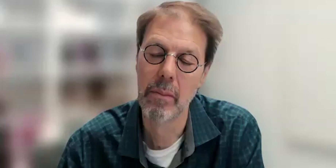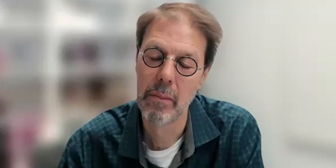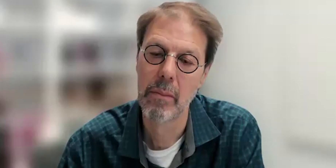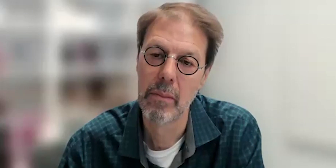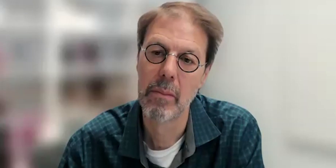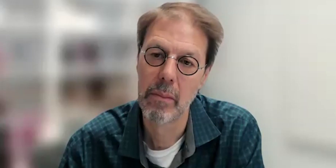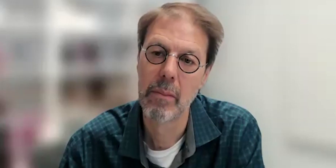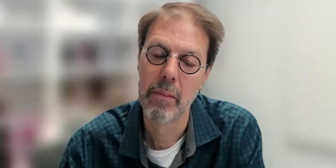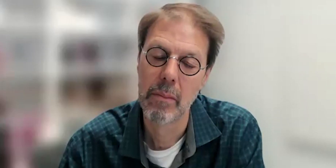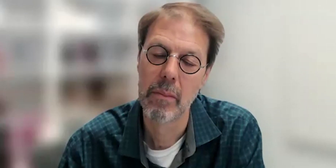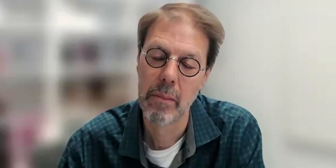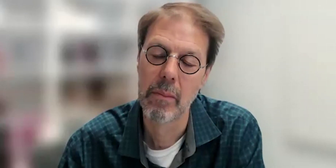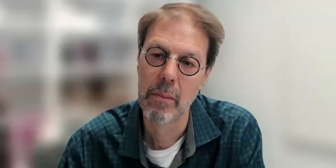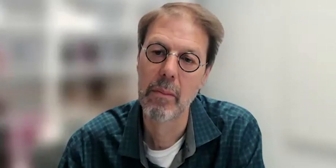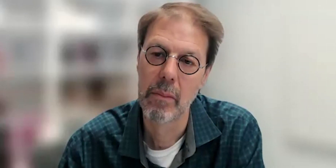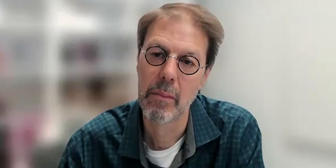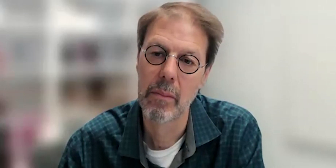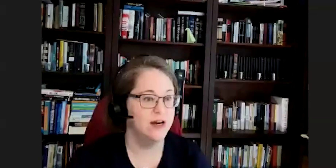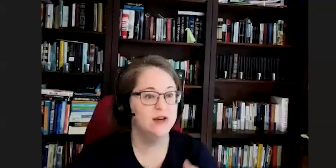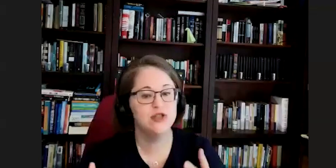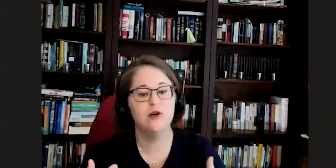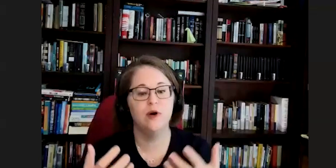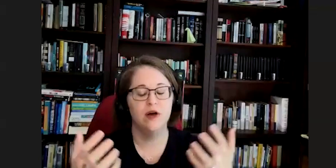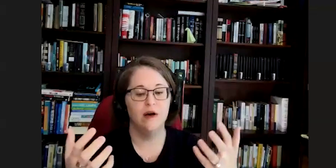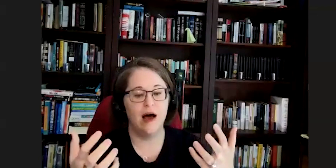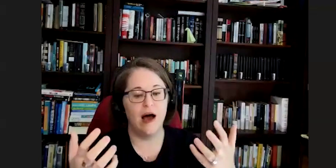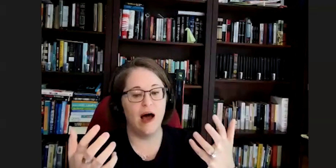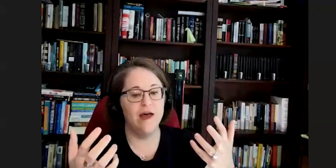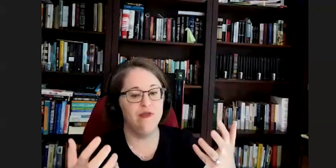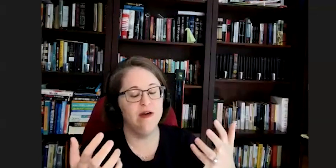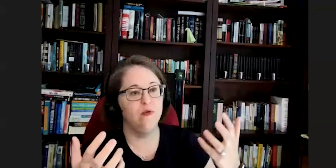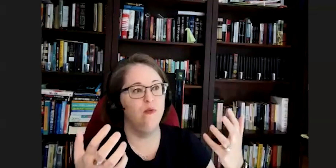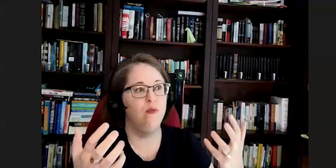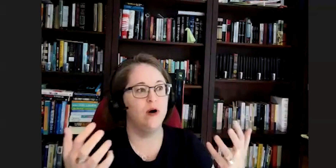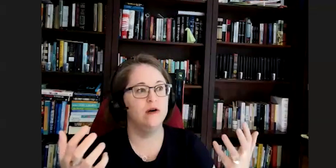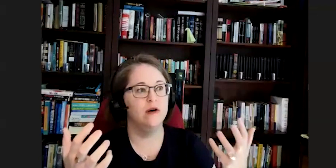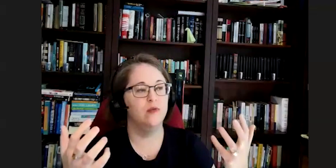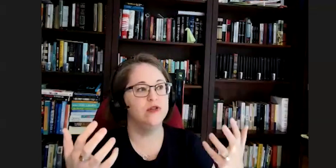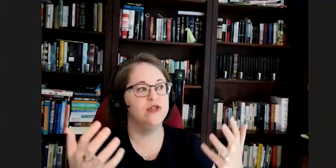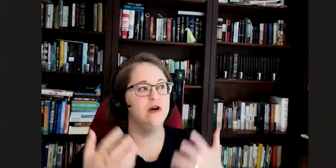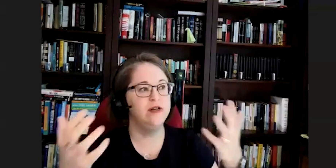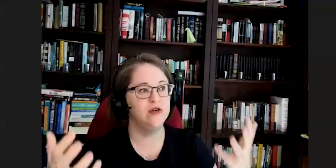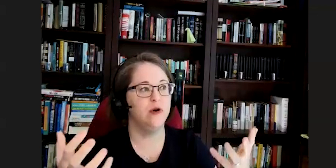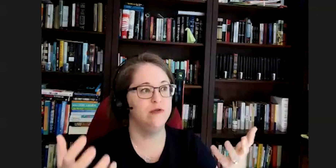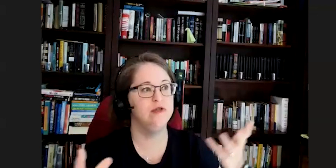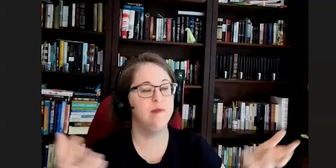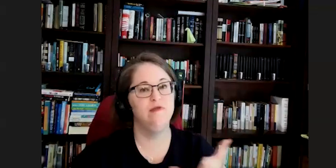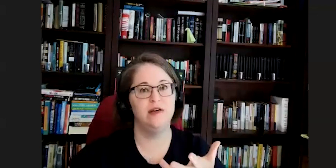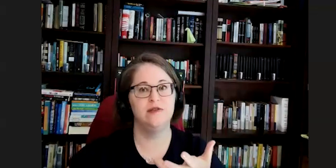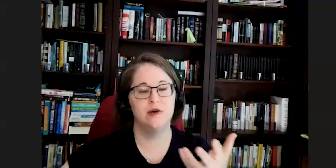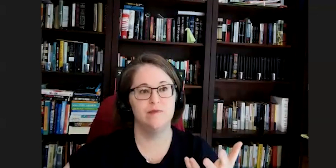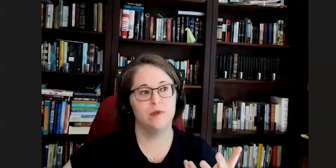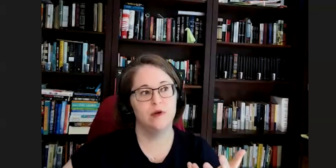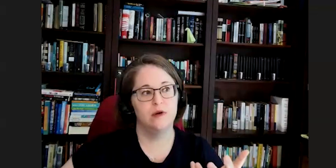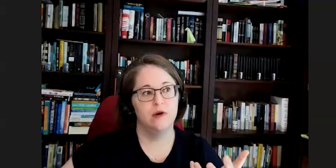participants. Or sources of data. So I think we're starting to work through some